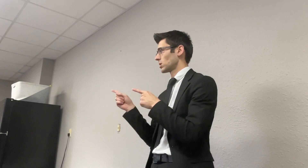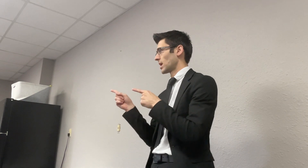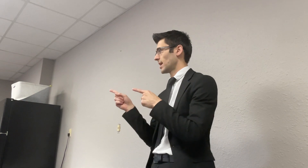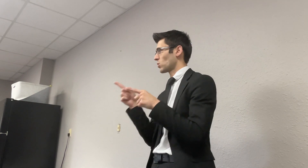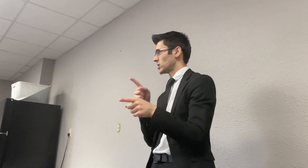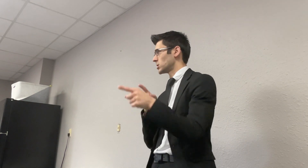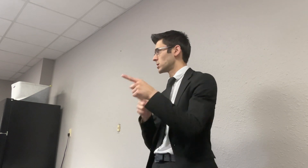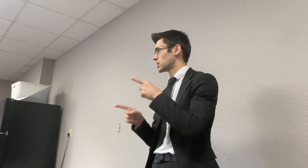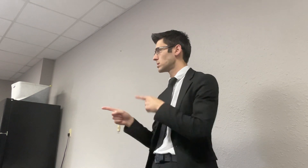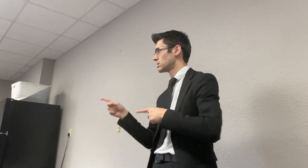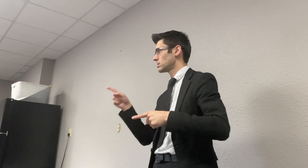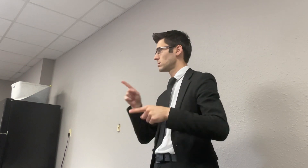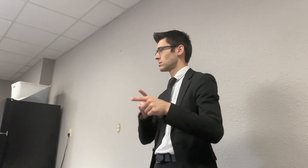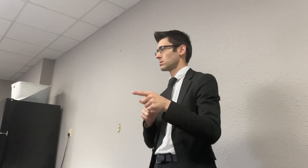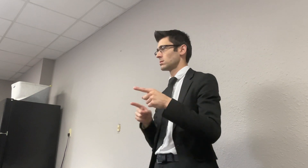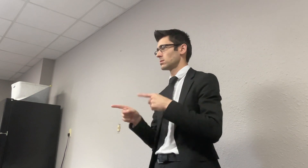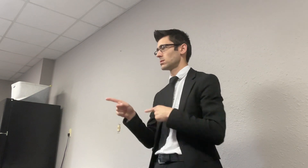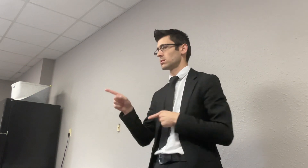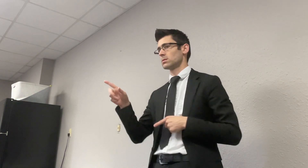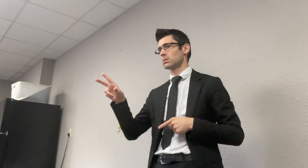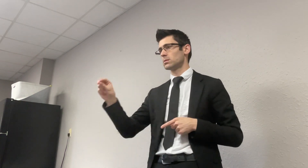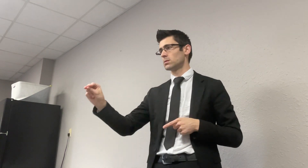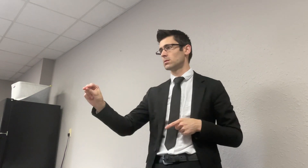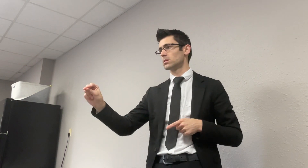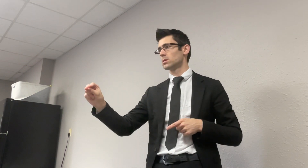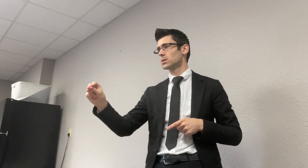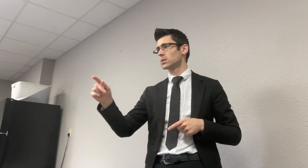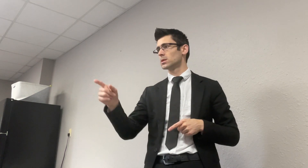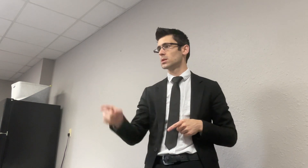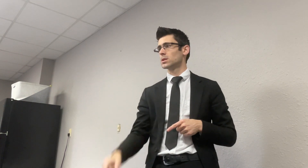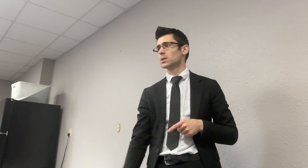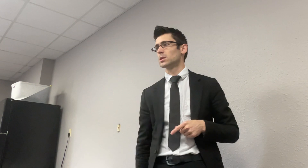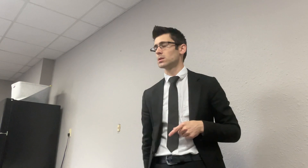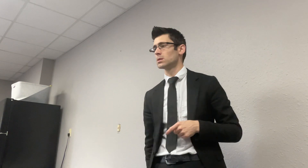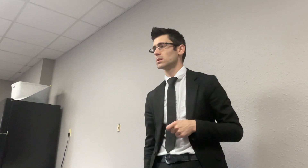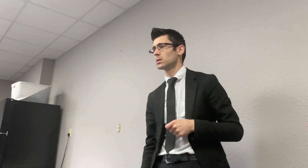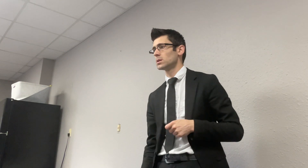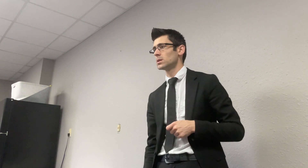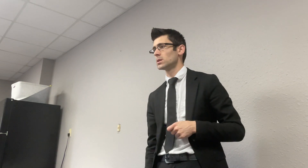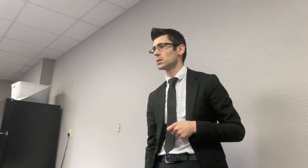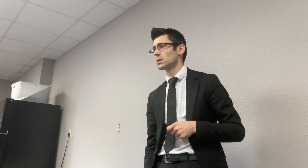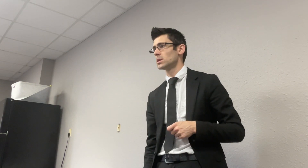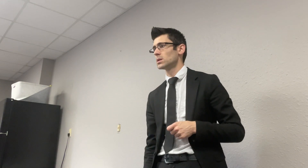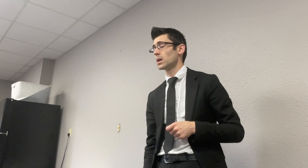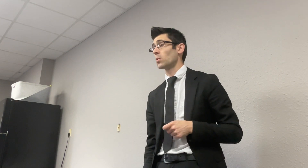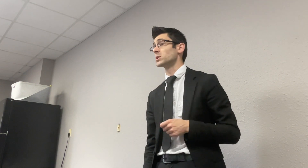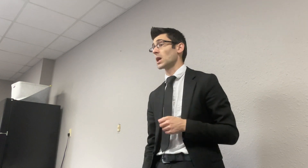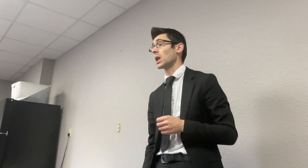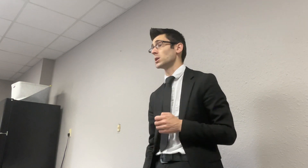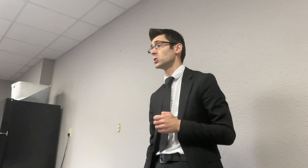Any questions? Did you self-teach or was you taught? Did you go to college? I went to college.